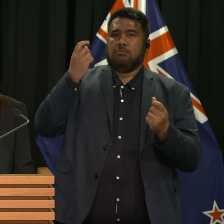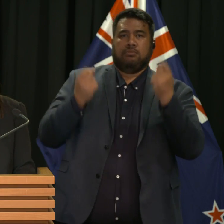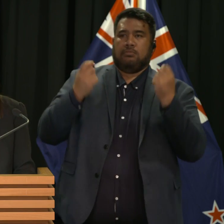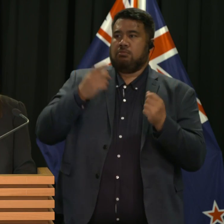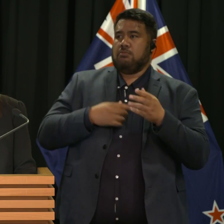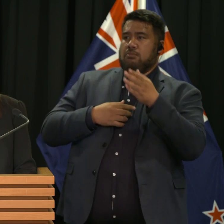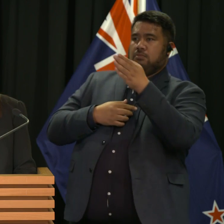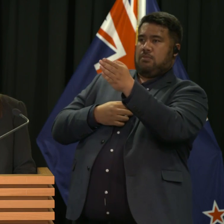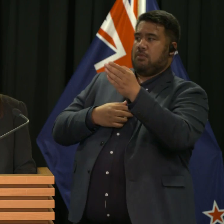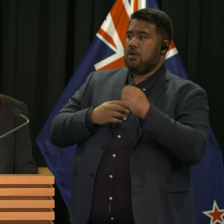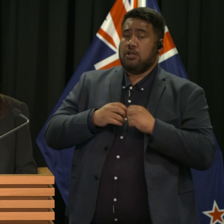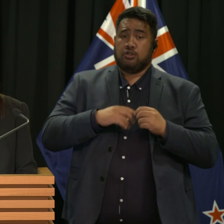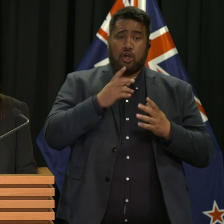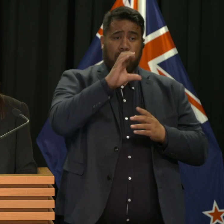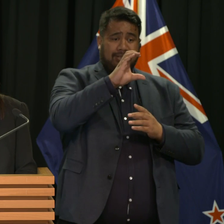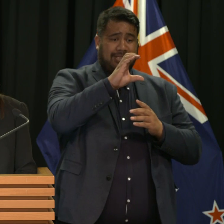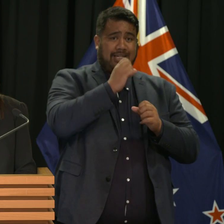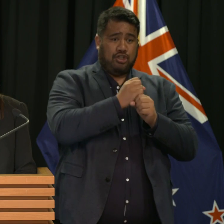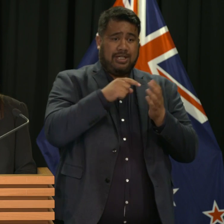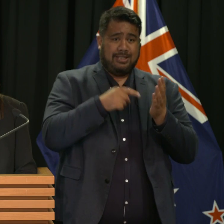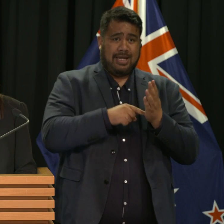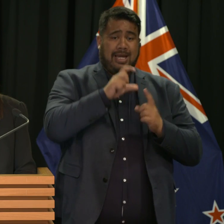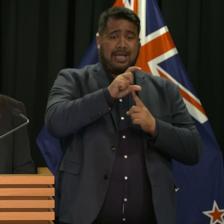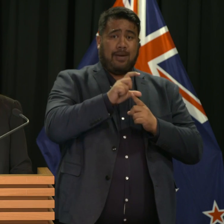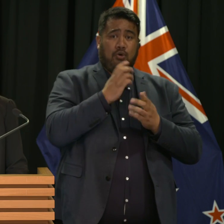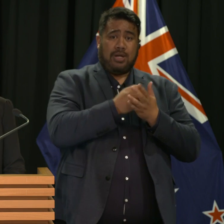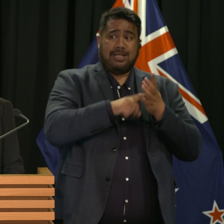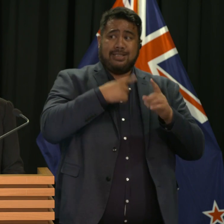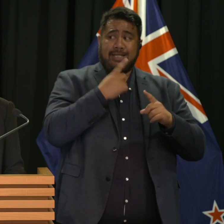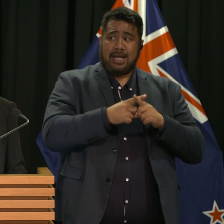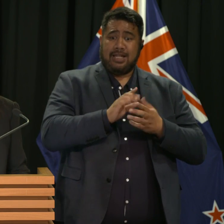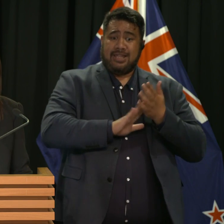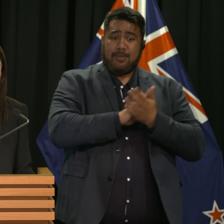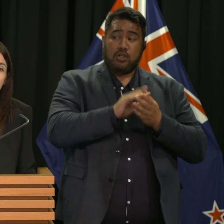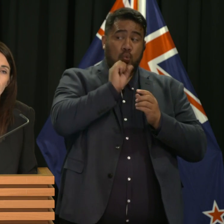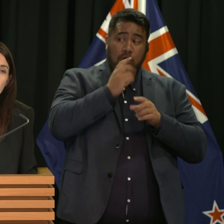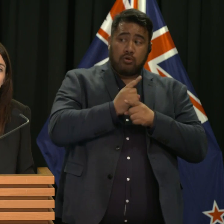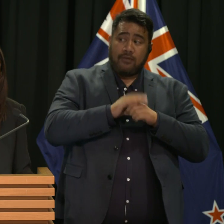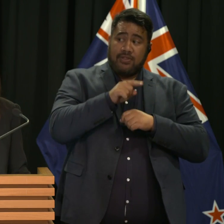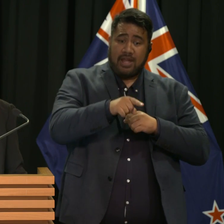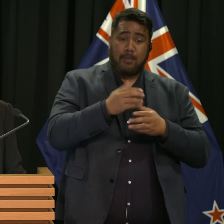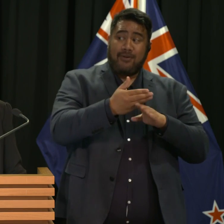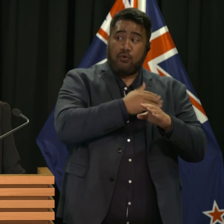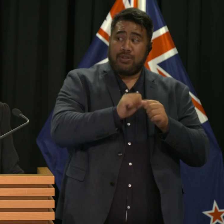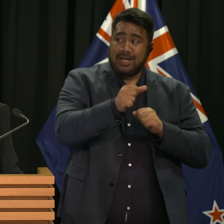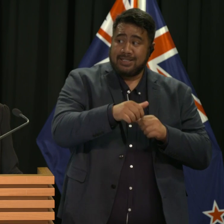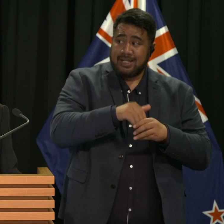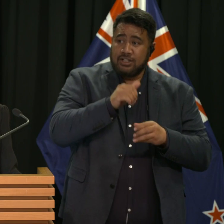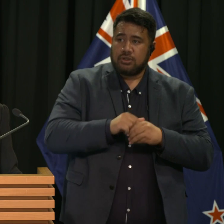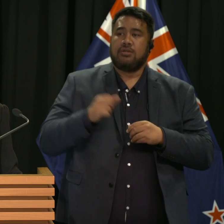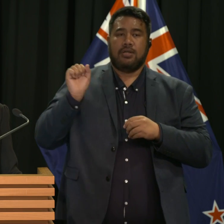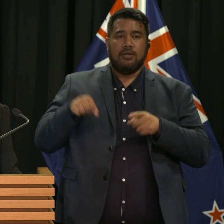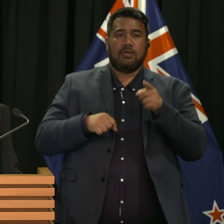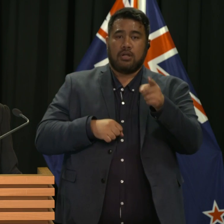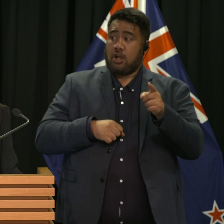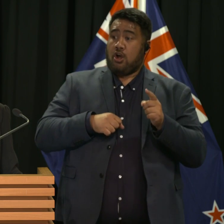tax is off the agenda after the next election? Yes. Prime Minister, did New Zealand First bully Labour? No. Is this a New